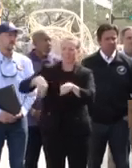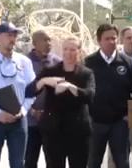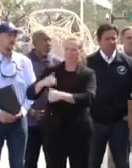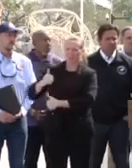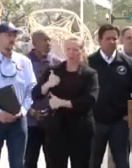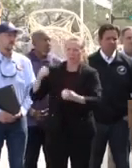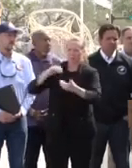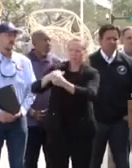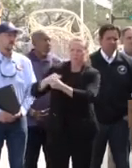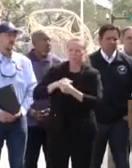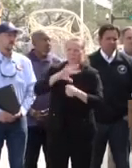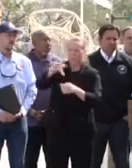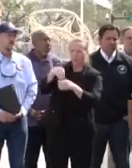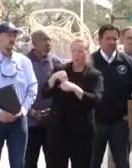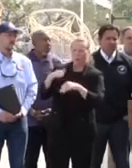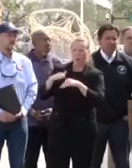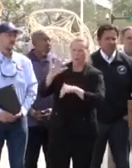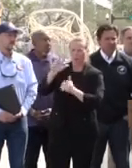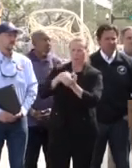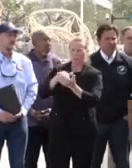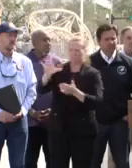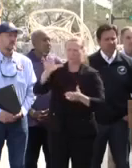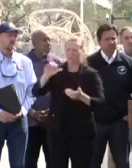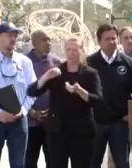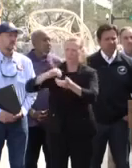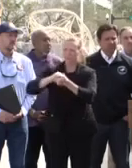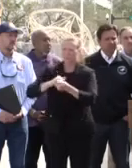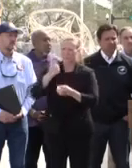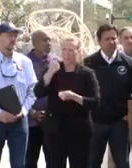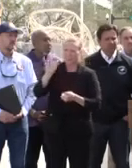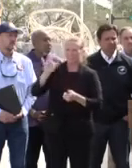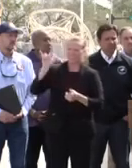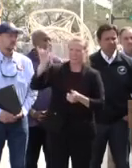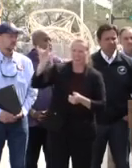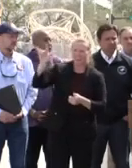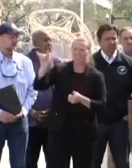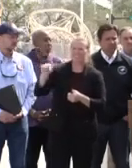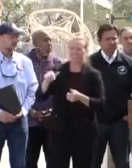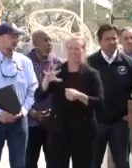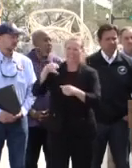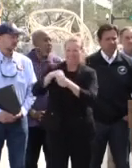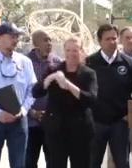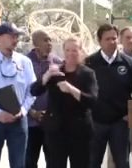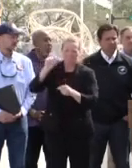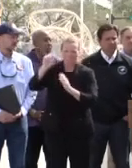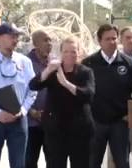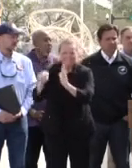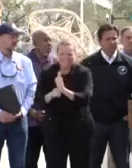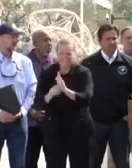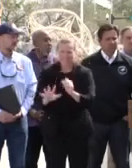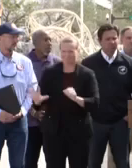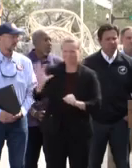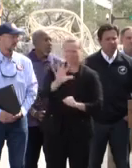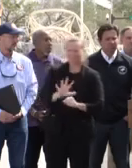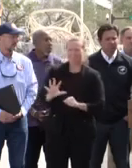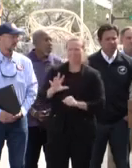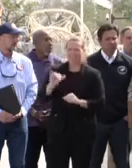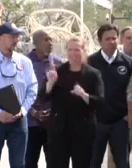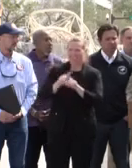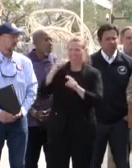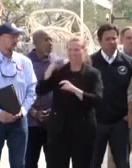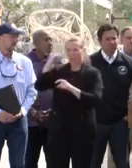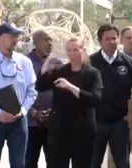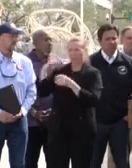partners, 19 aircraft, and 20 states. As the Governor mentioned, we're